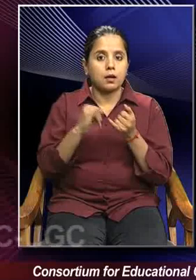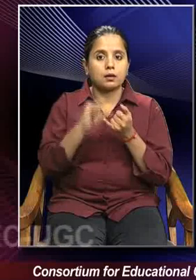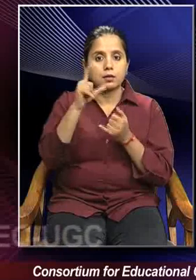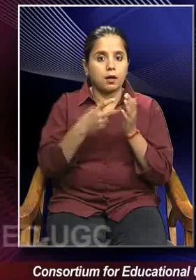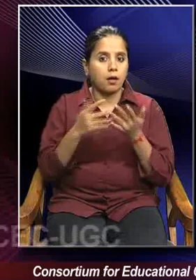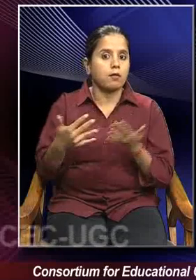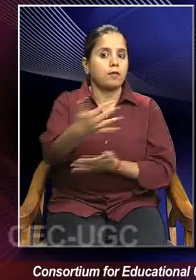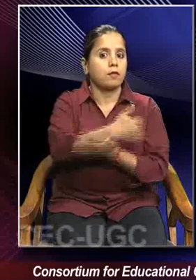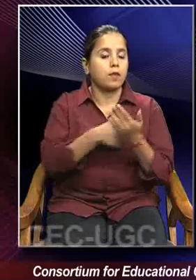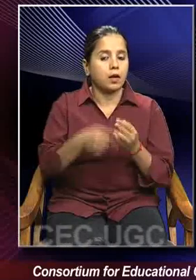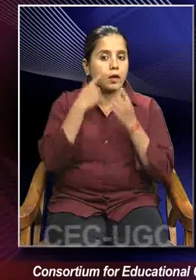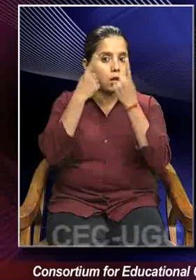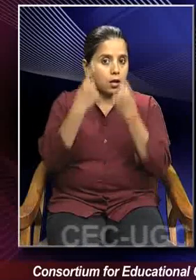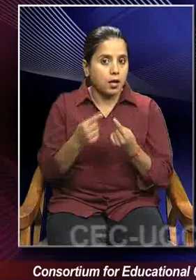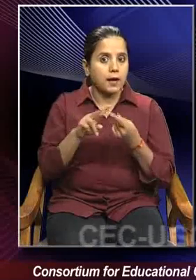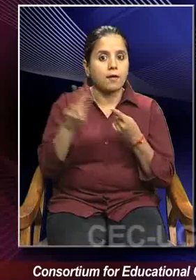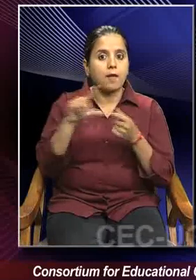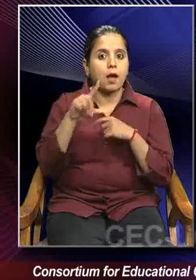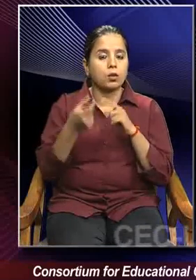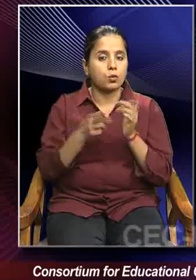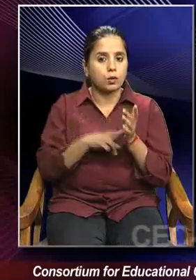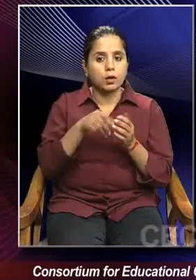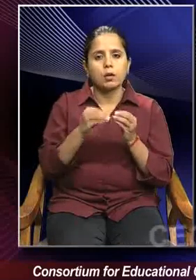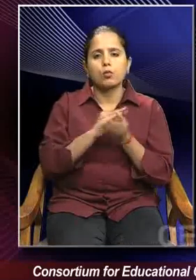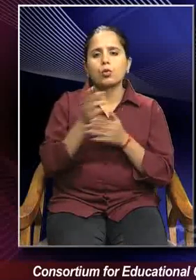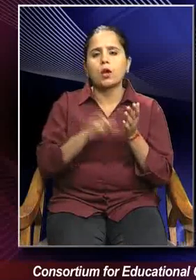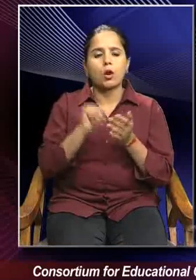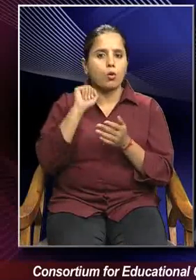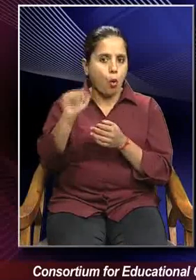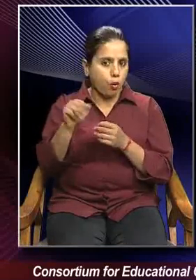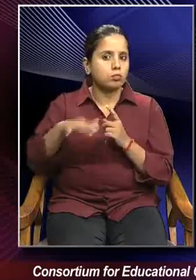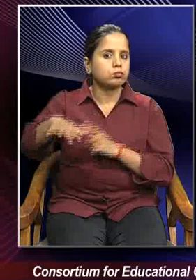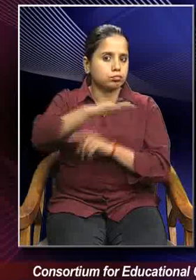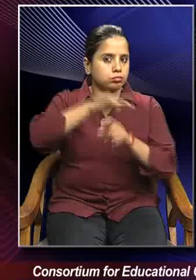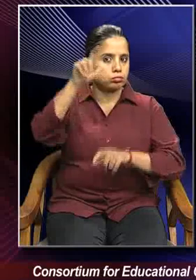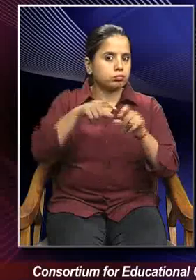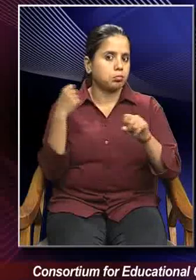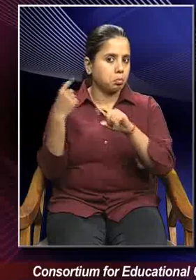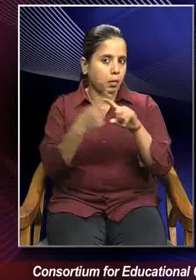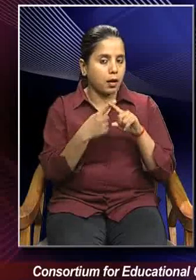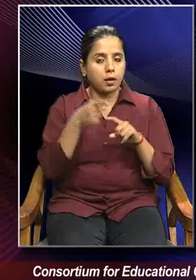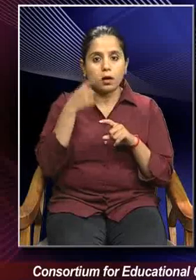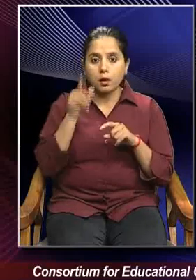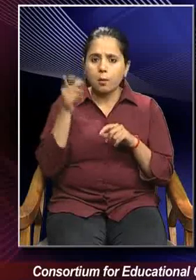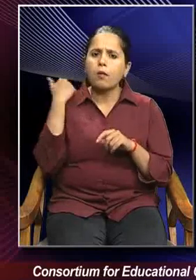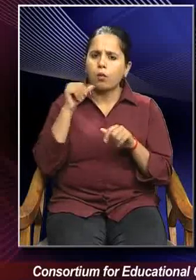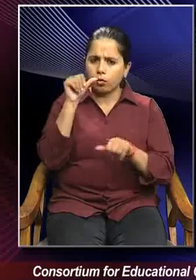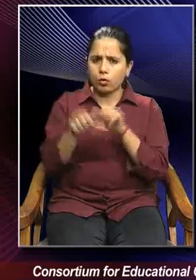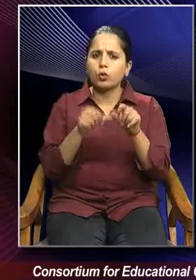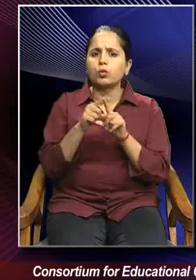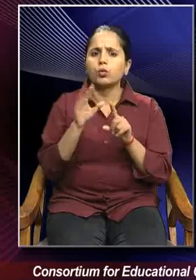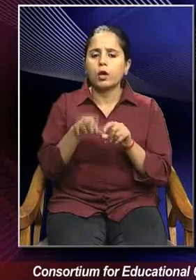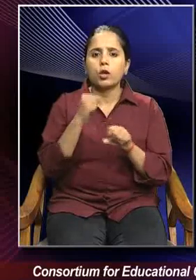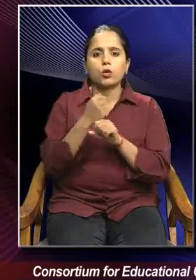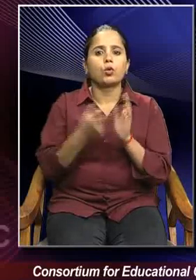and evaluations of the Bhutanese civilization are used to operationalize the